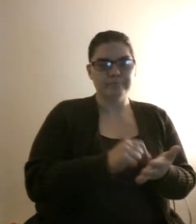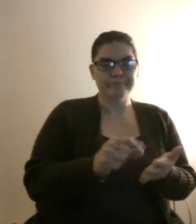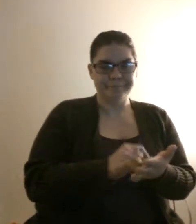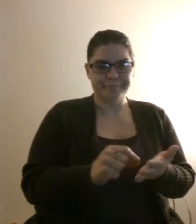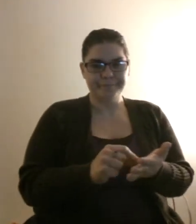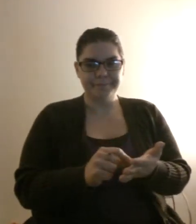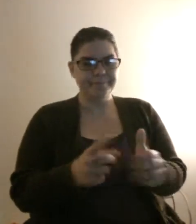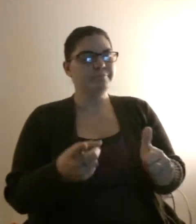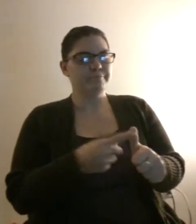First word,